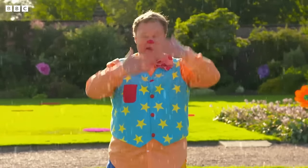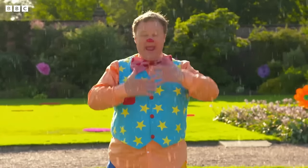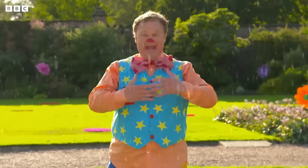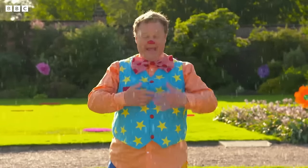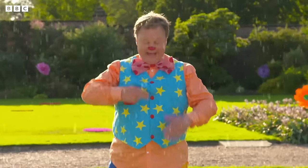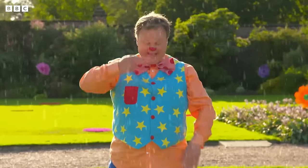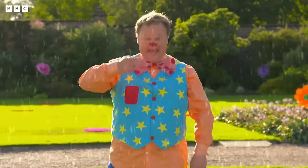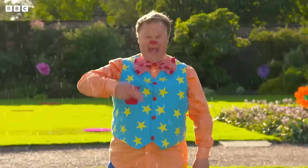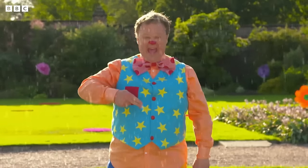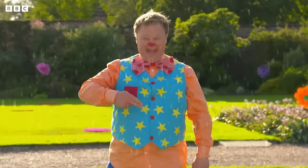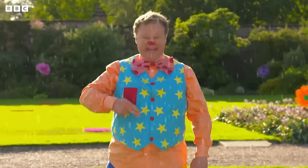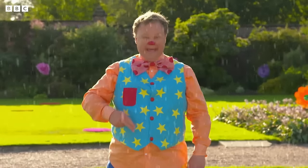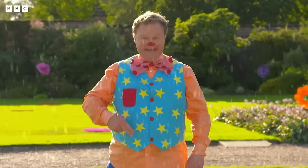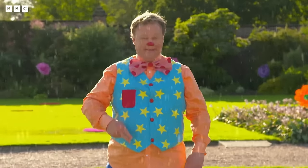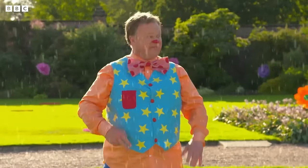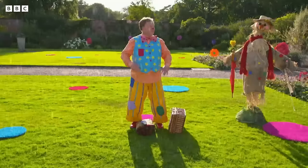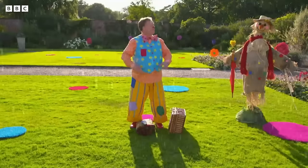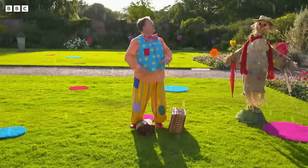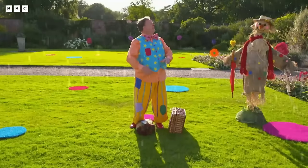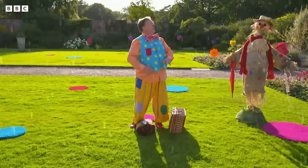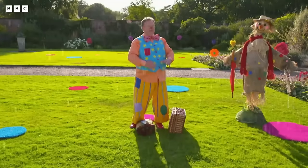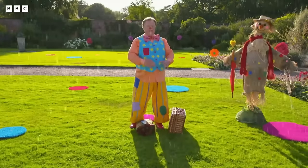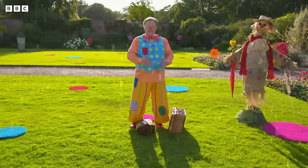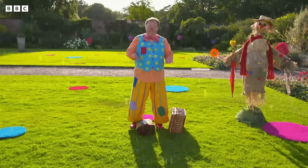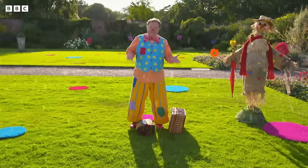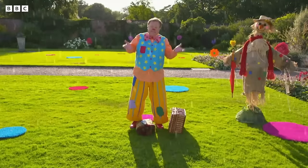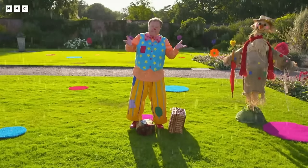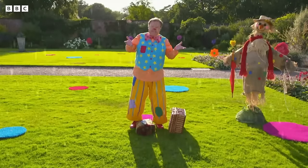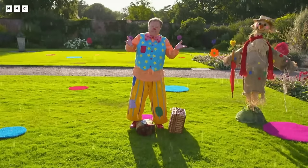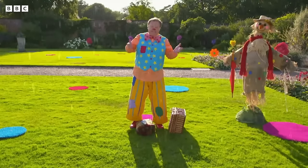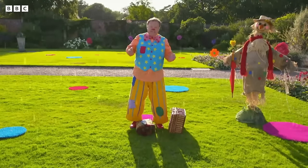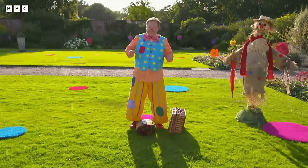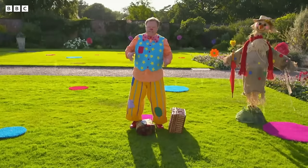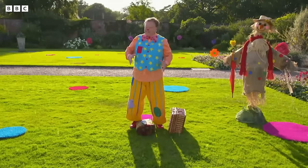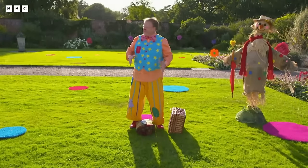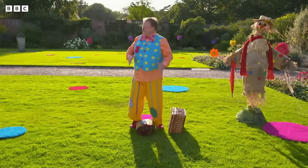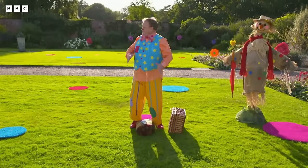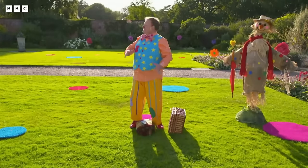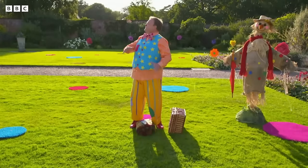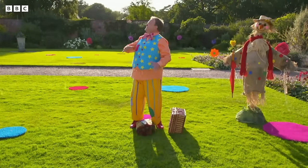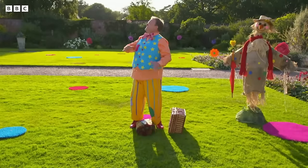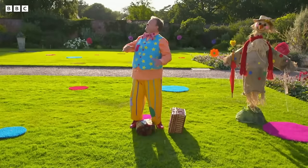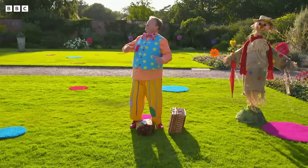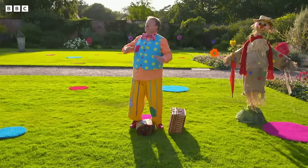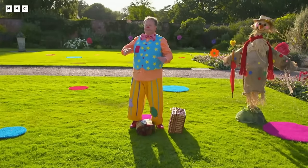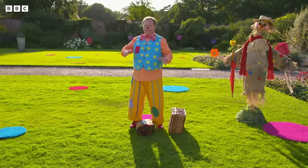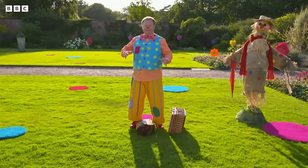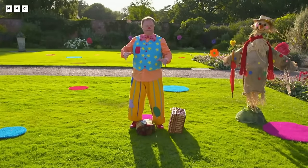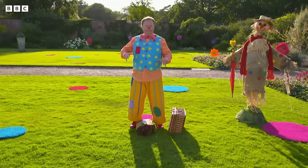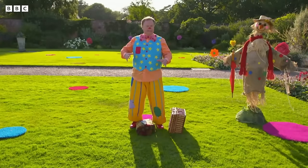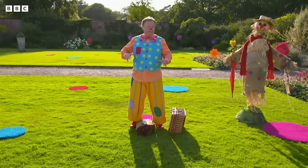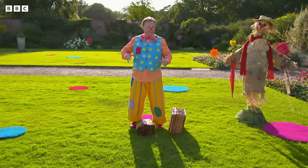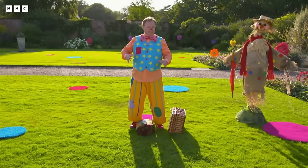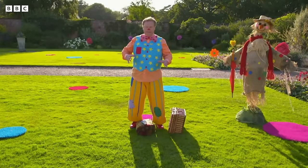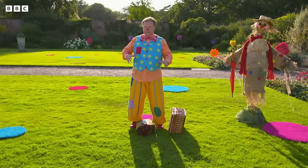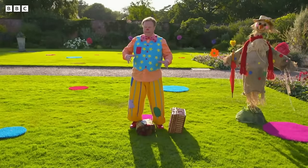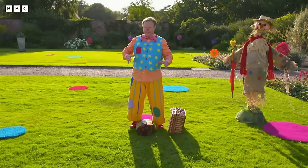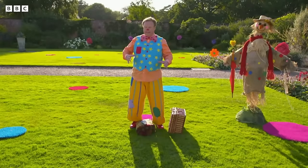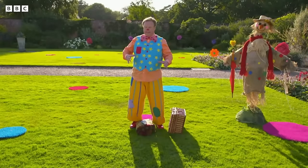it's raining again! Don't worry, Mr. Tumble. If you wear the right clothes, being out in the rain can